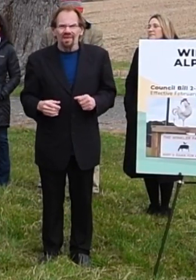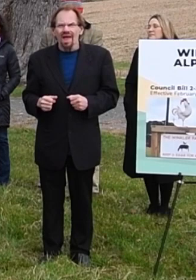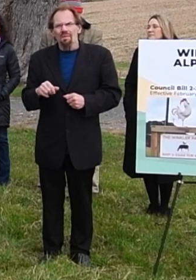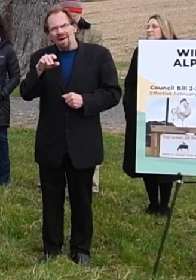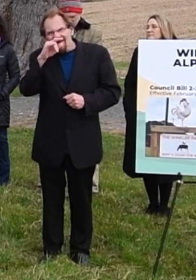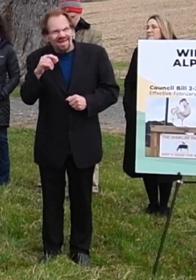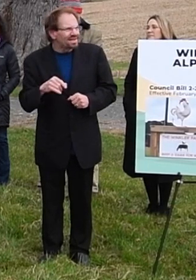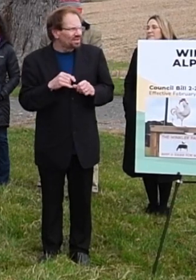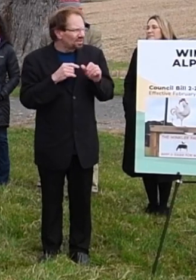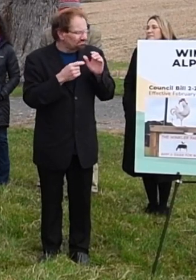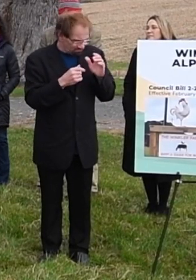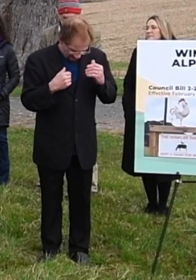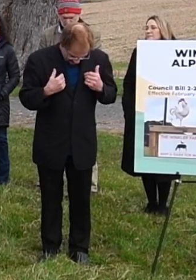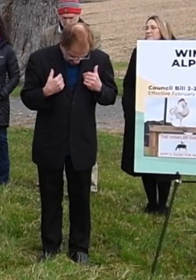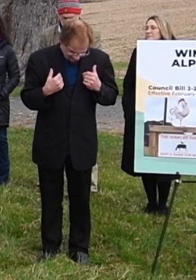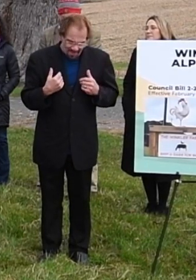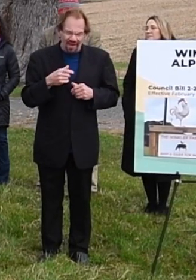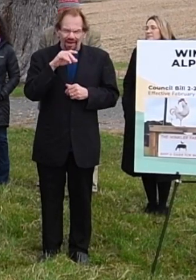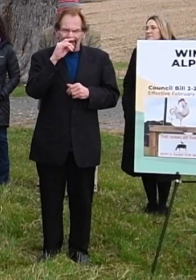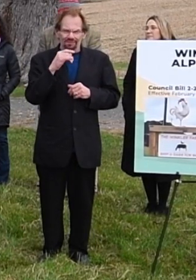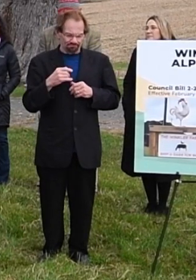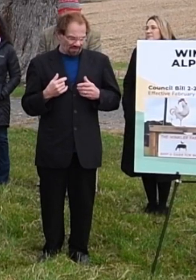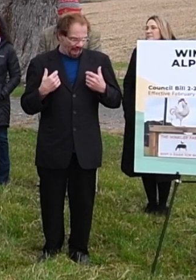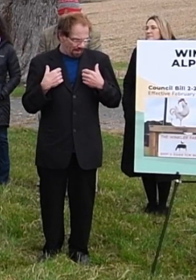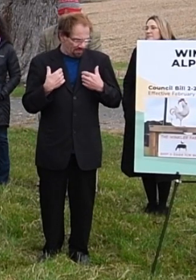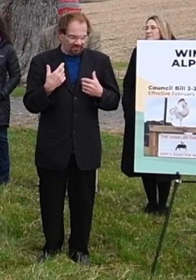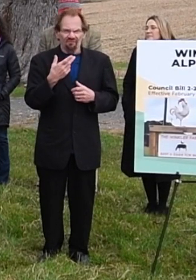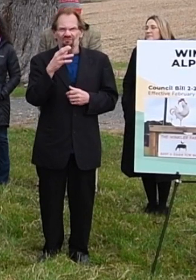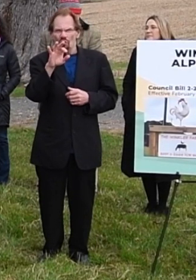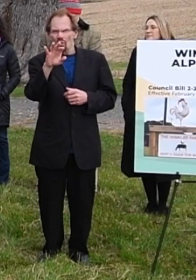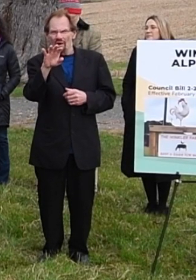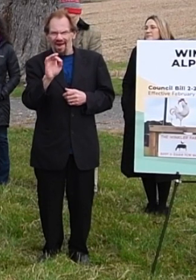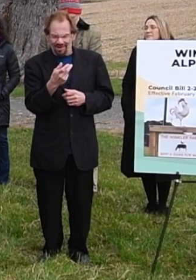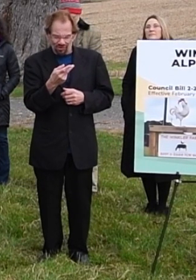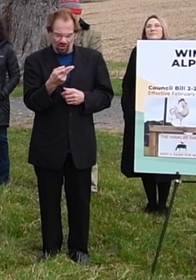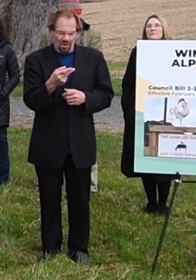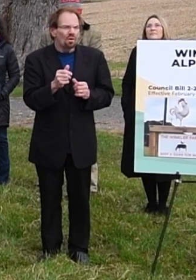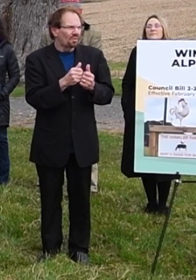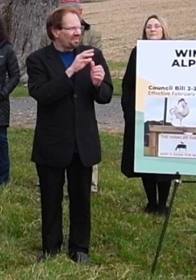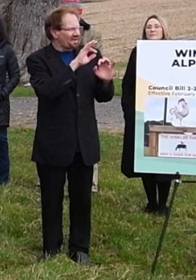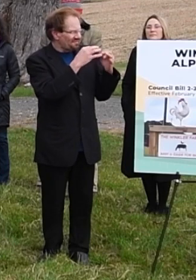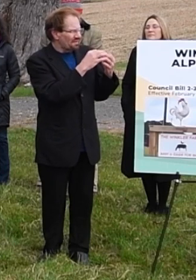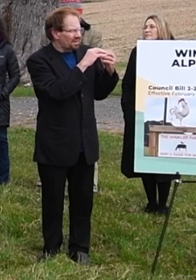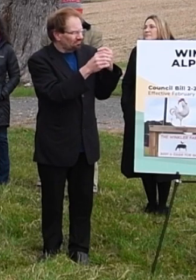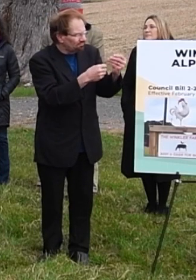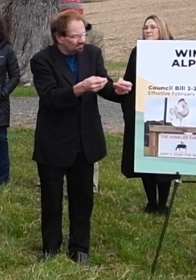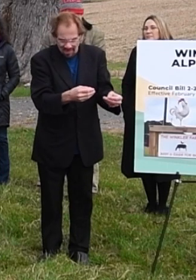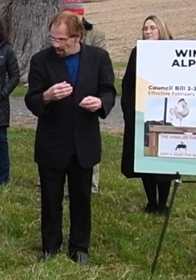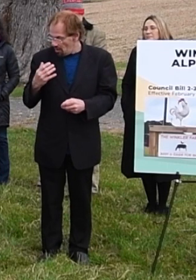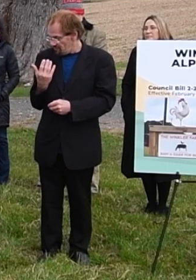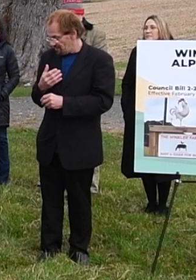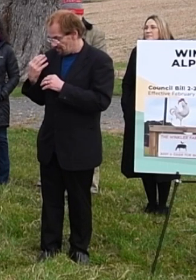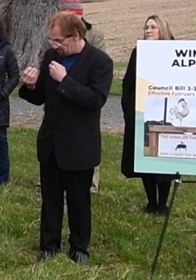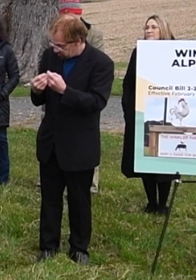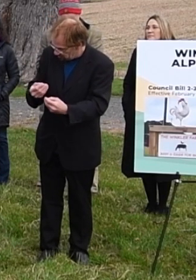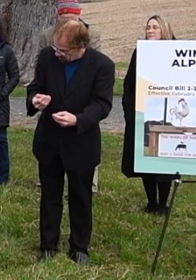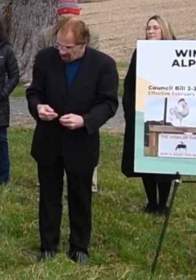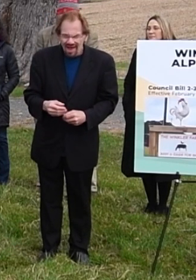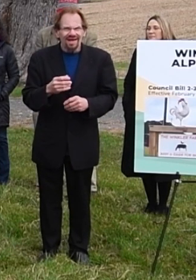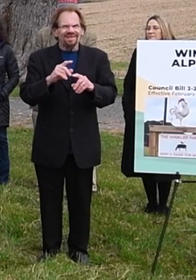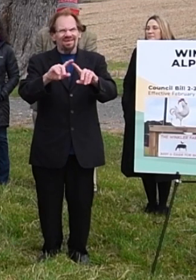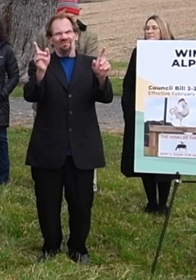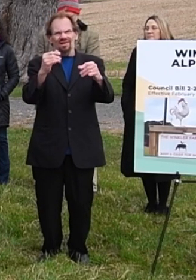showed in 4-H with some of the Bowman descendants. So even though we have different last names, the pride and dedications